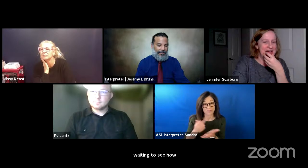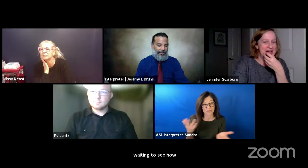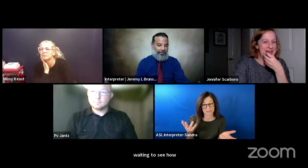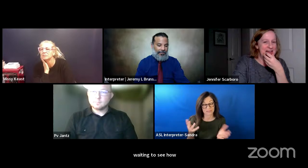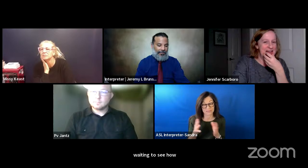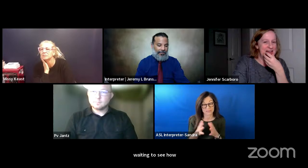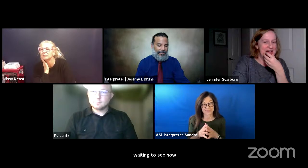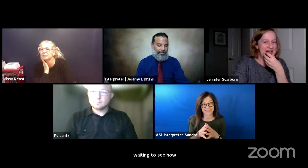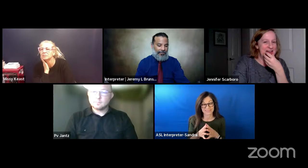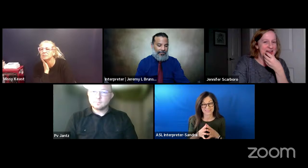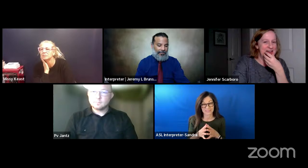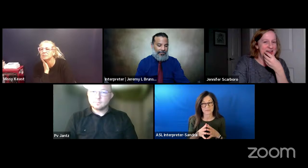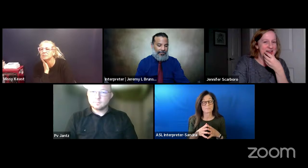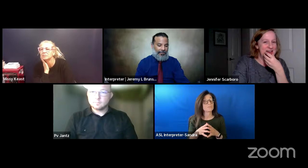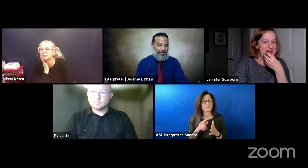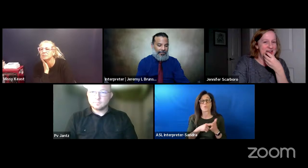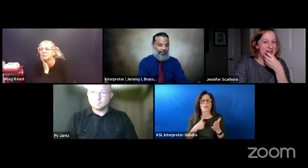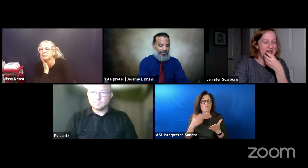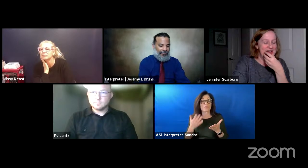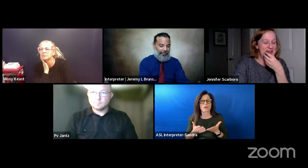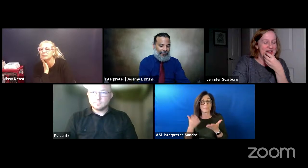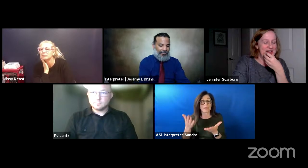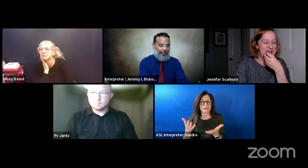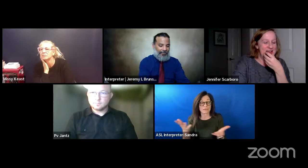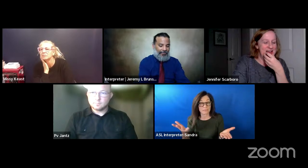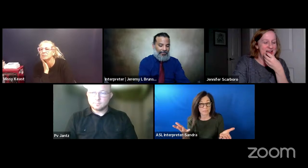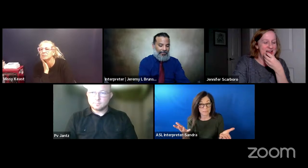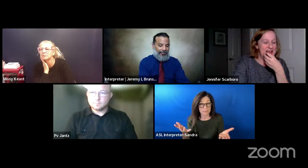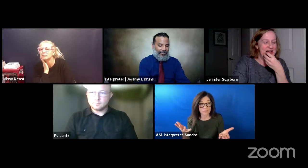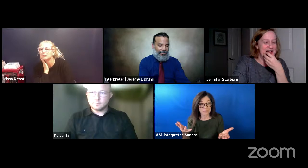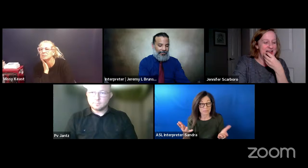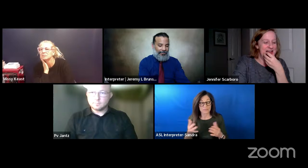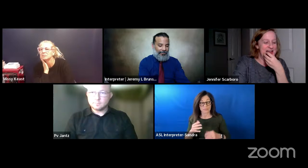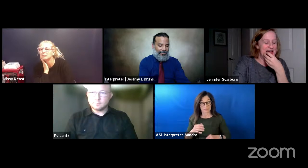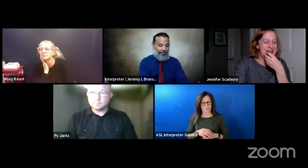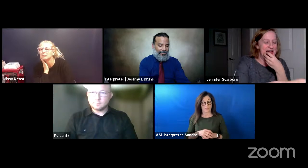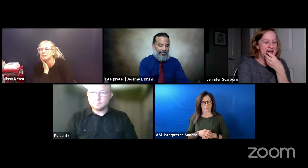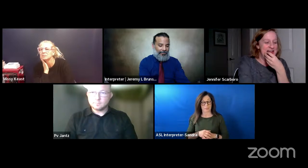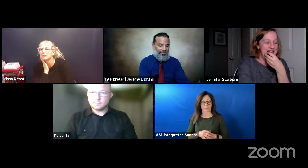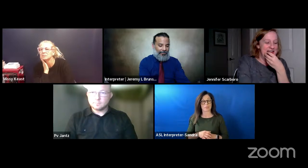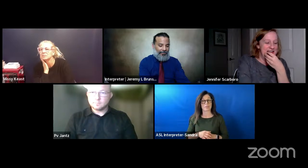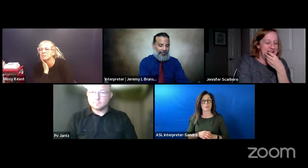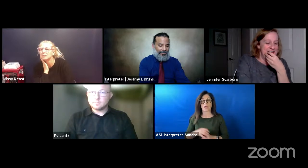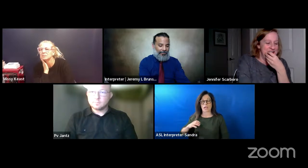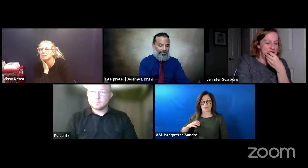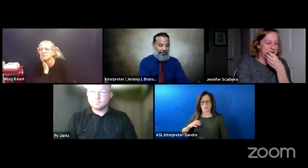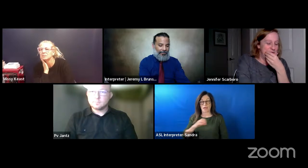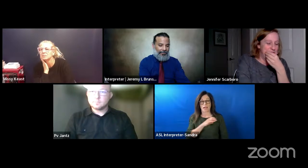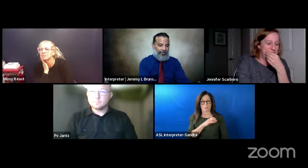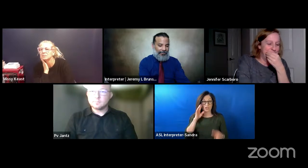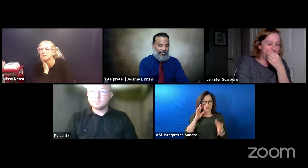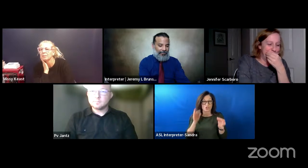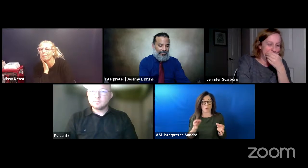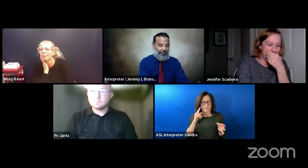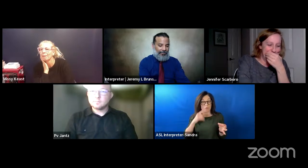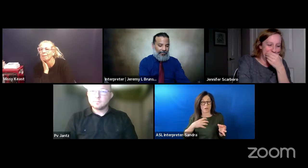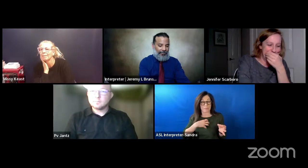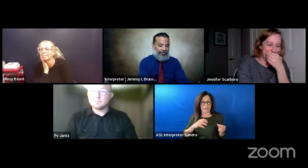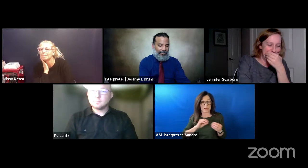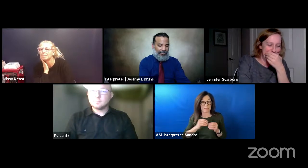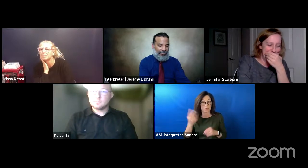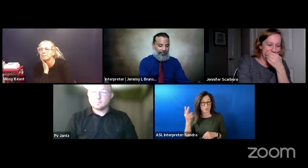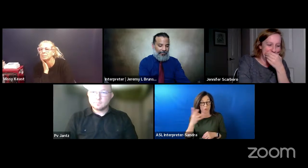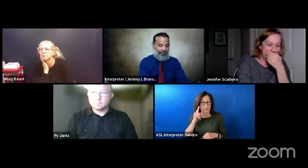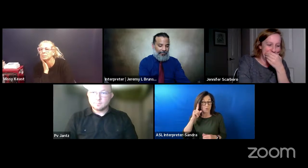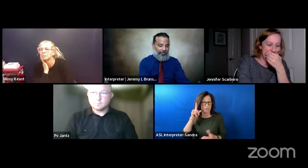What I recommend is that the commission determine for complaint number 2 and